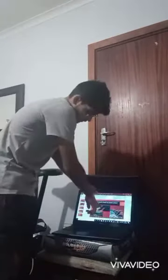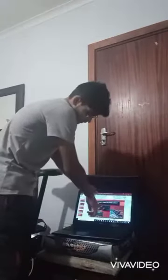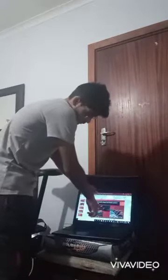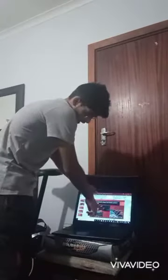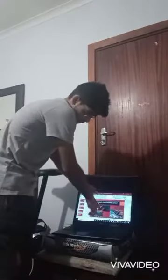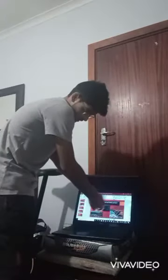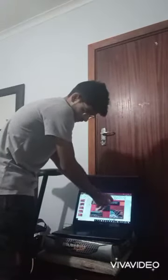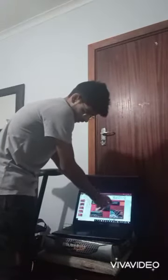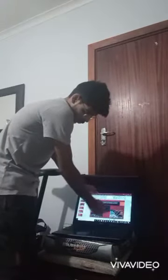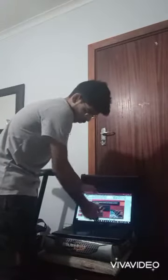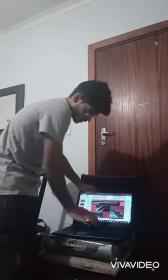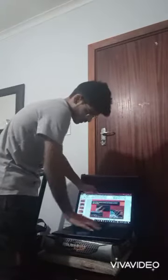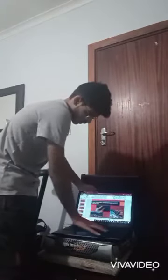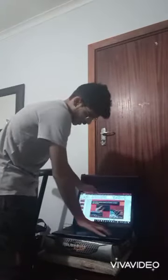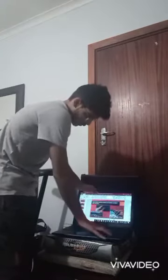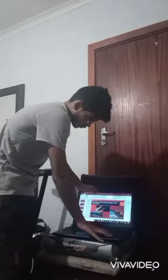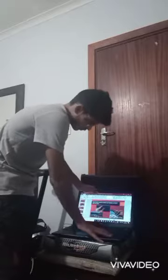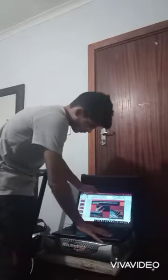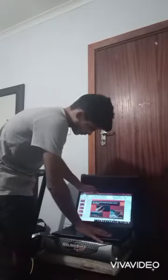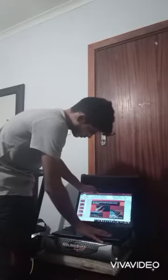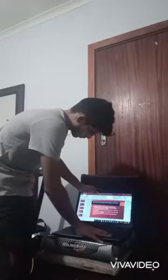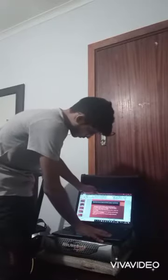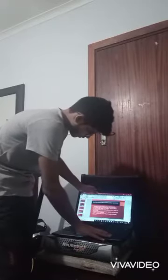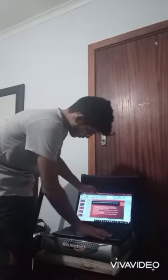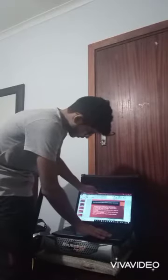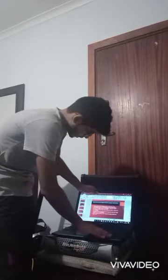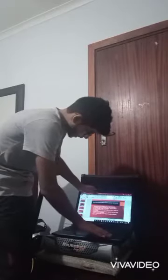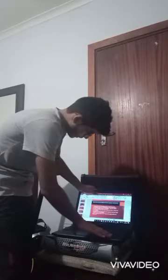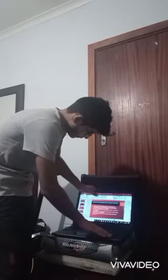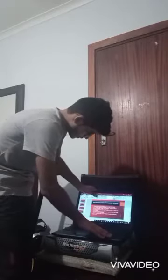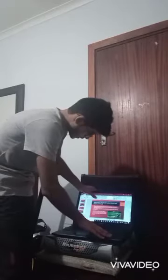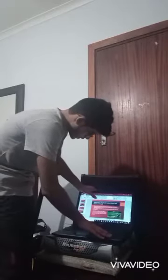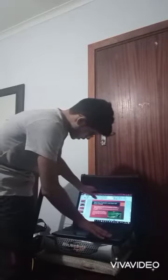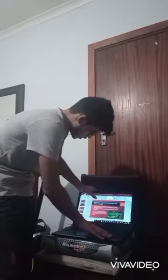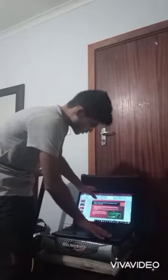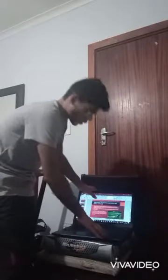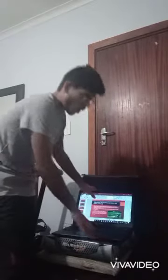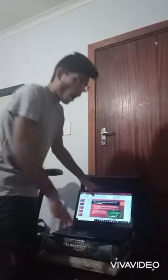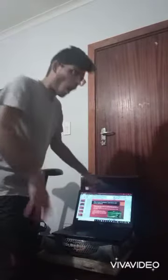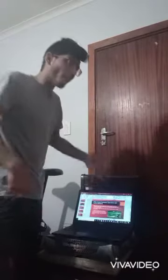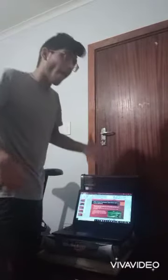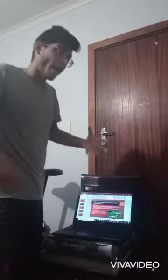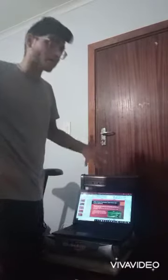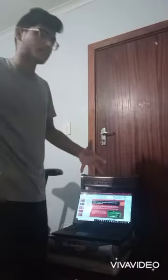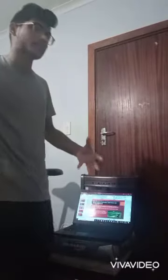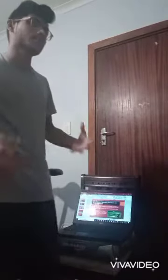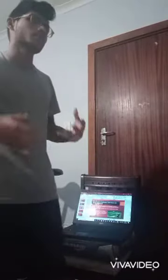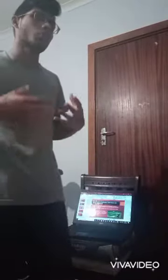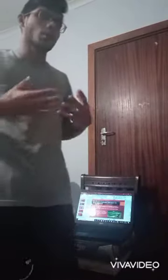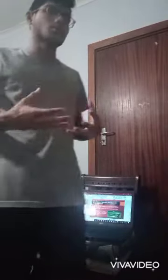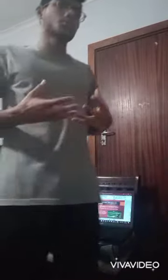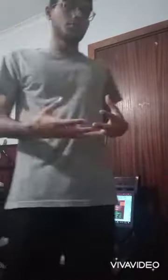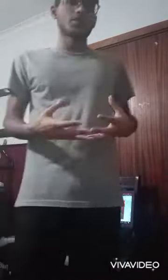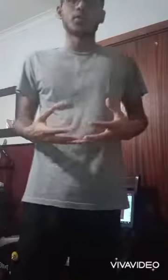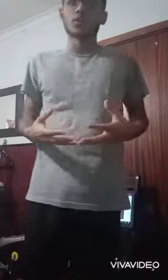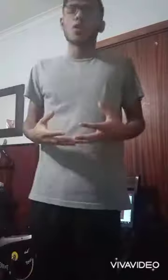these pipes and the water is coming out. Okay, so how else is water polluted?